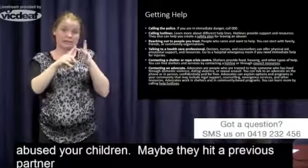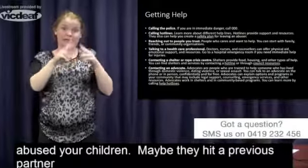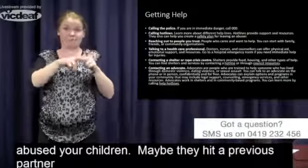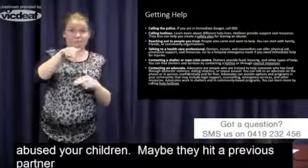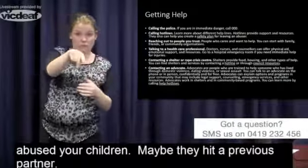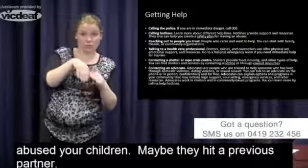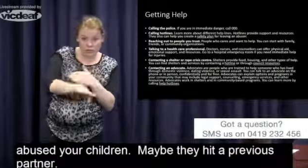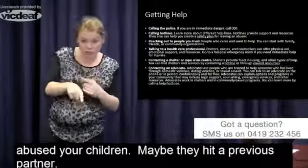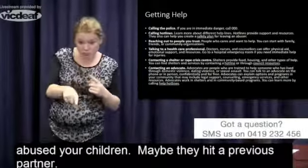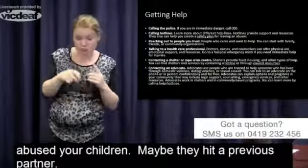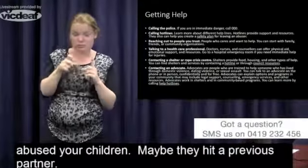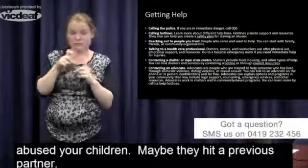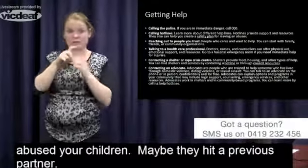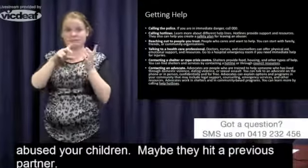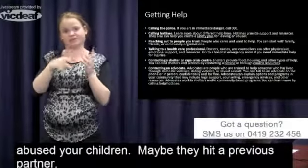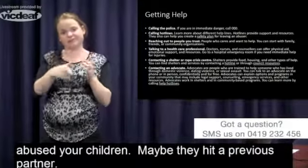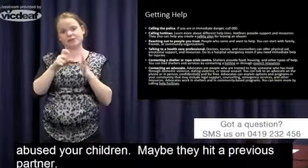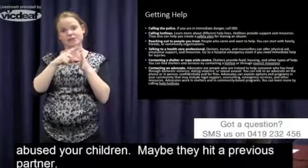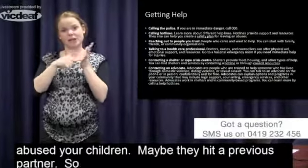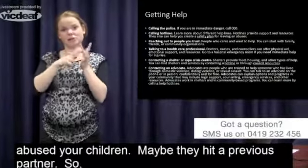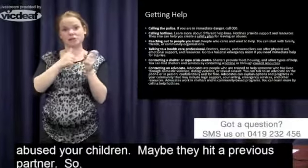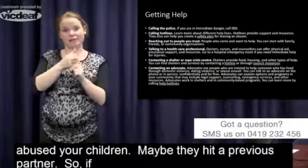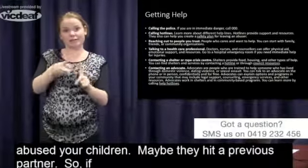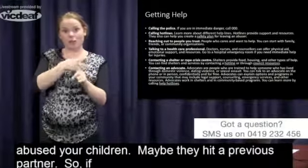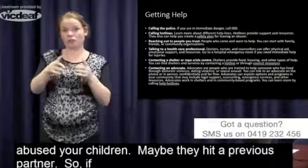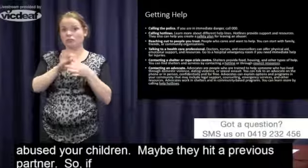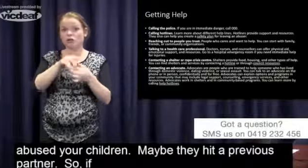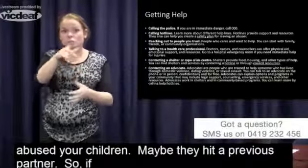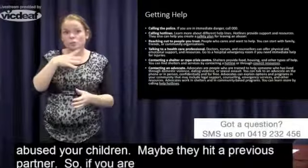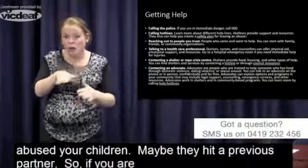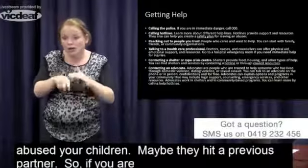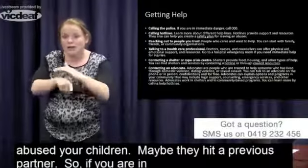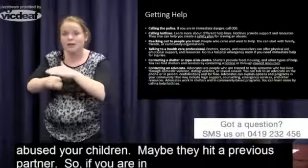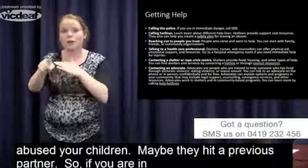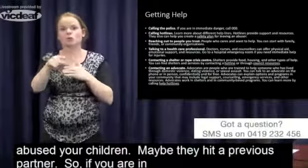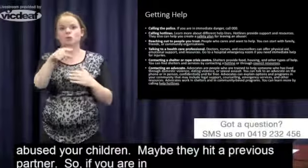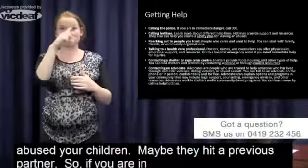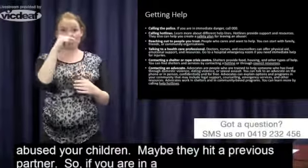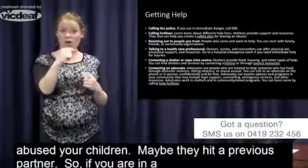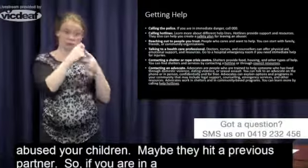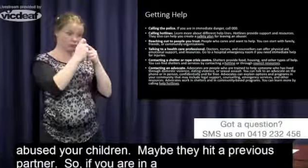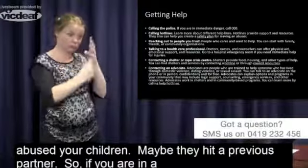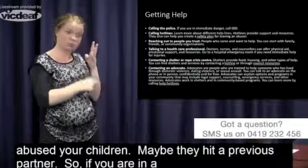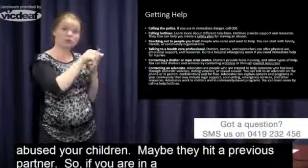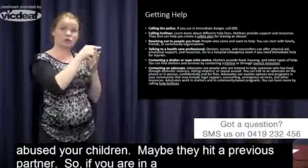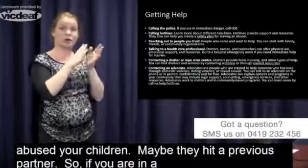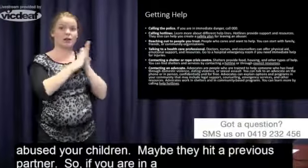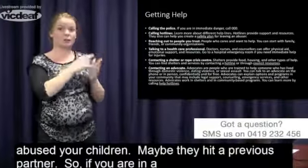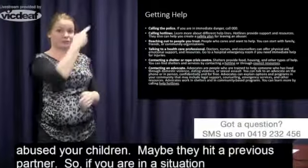So, if you are in a situation of dating violence and you want to escape,